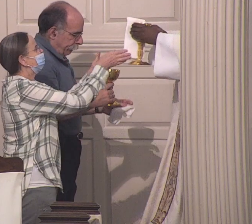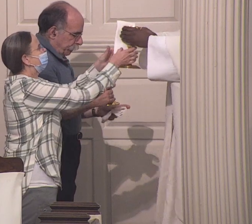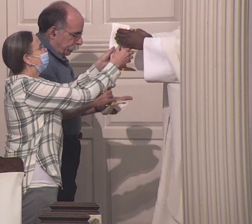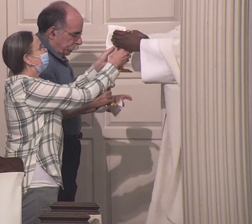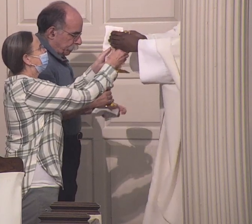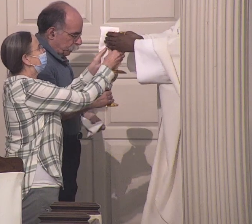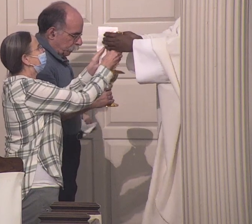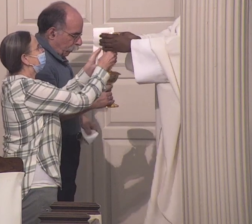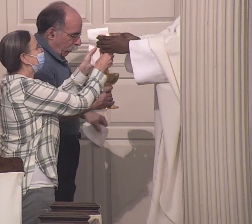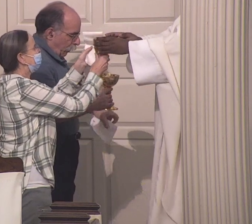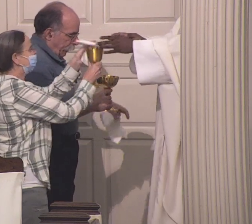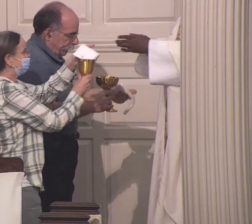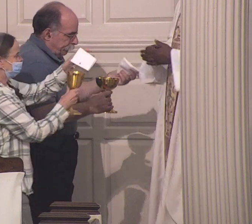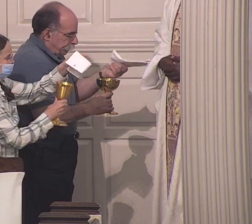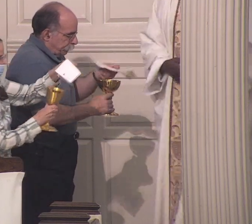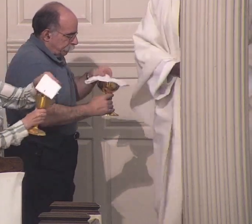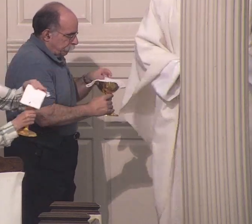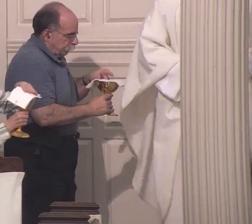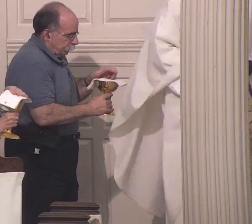eos in